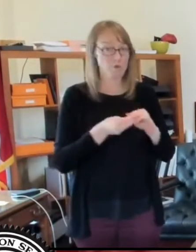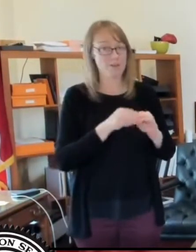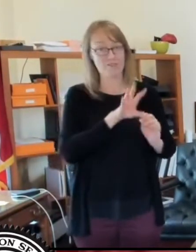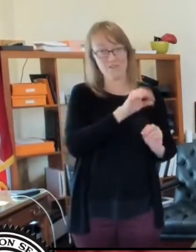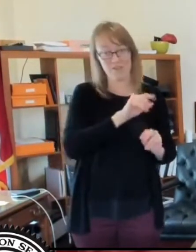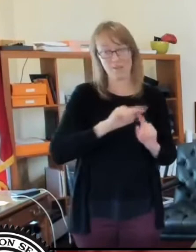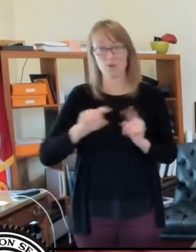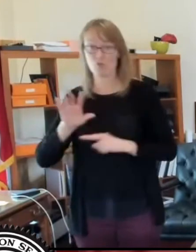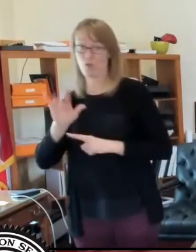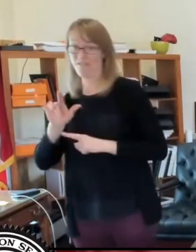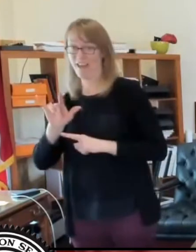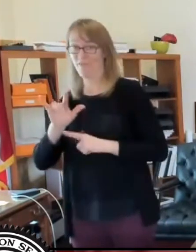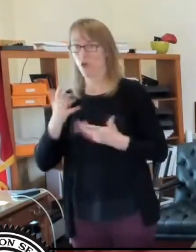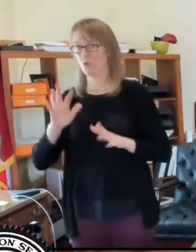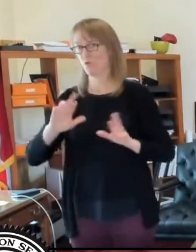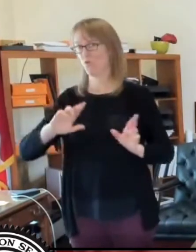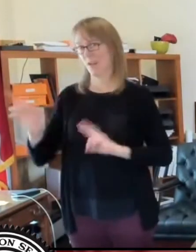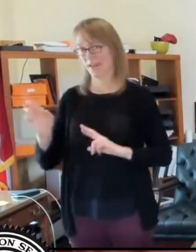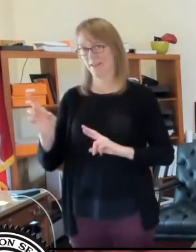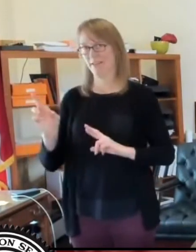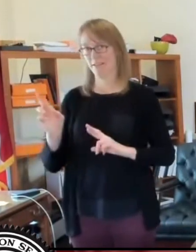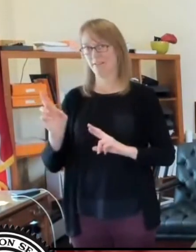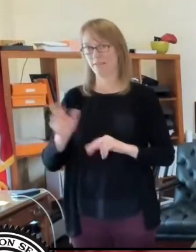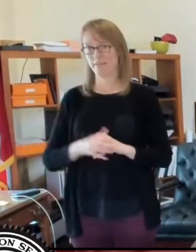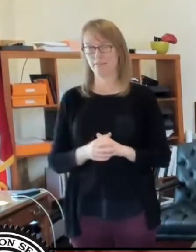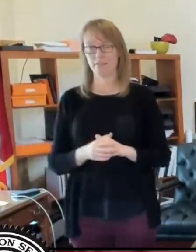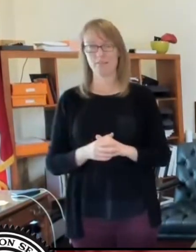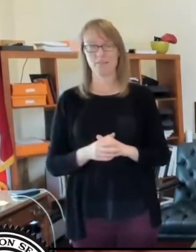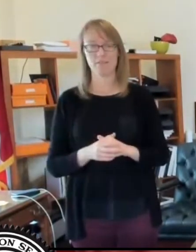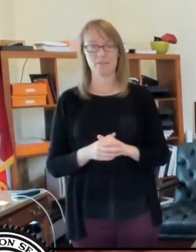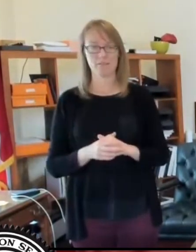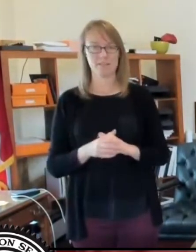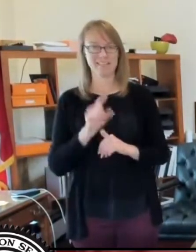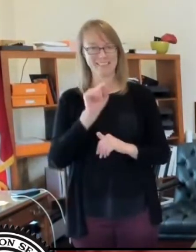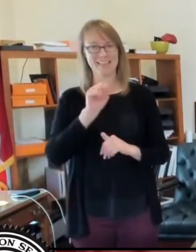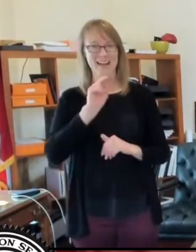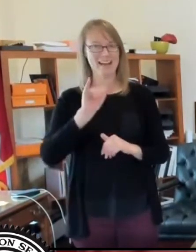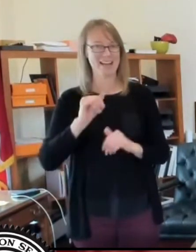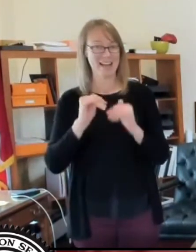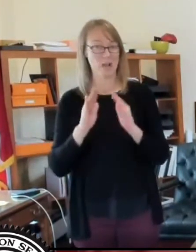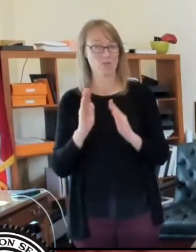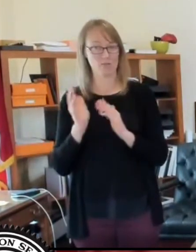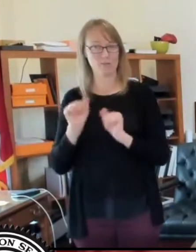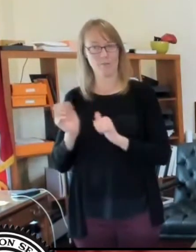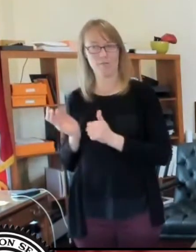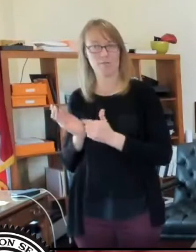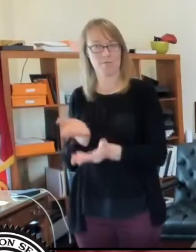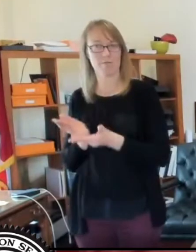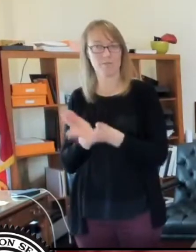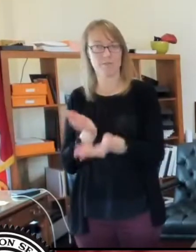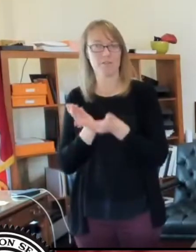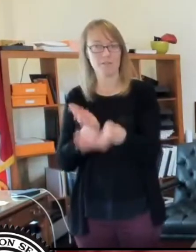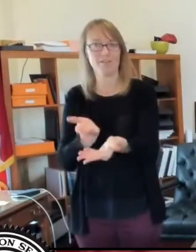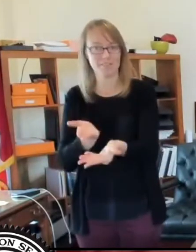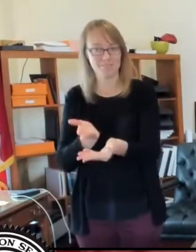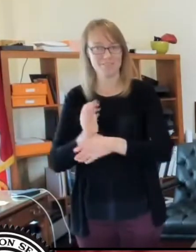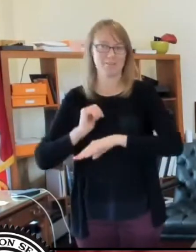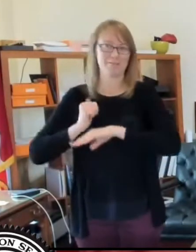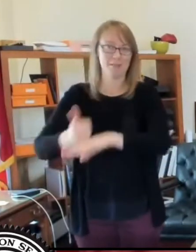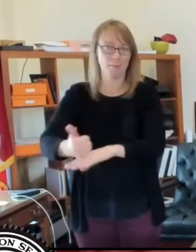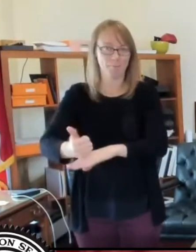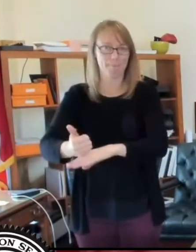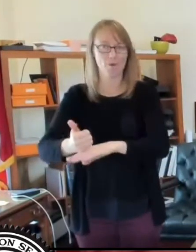they're ready. They can be delivered very shortly after we get access to the